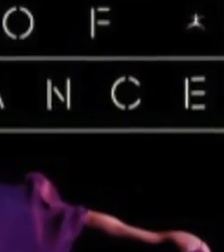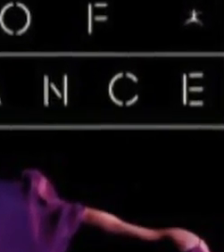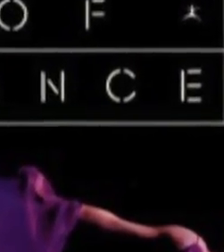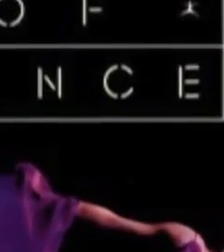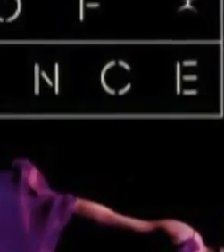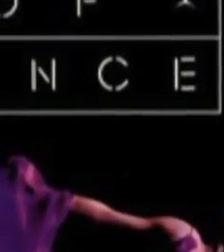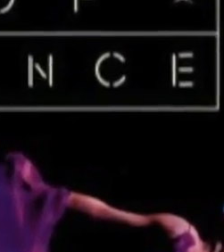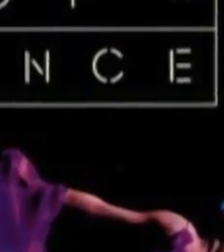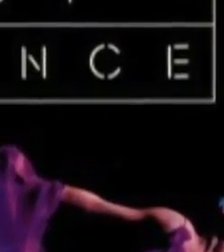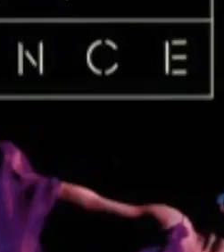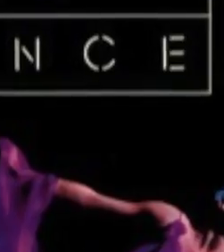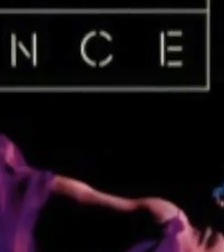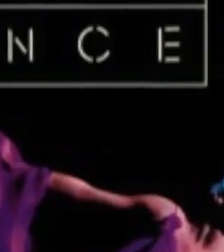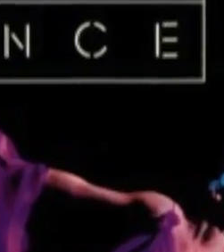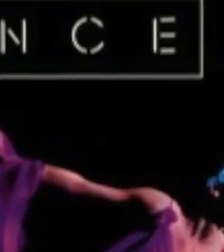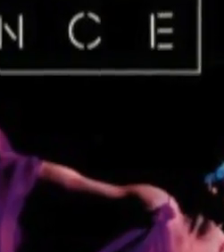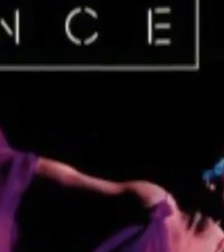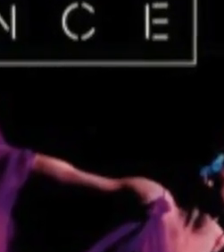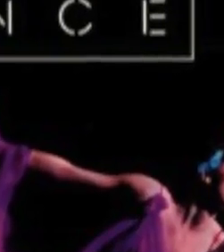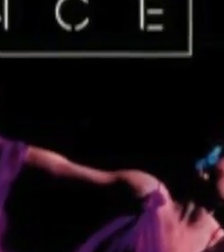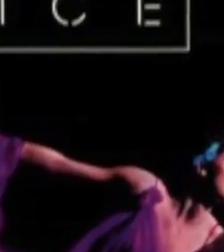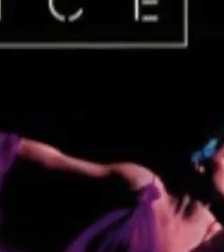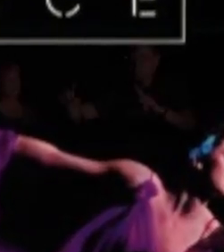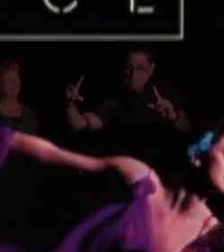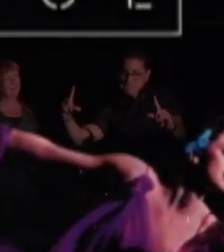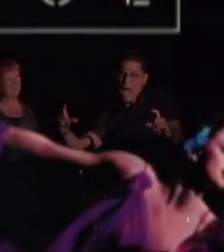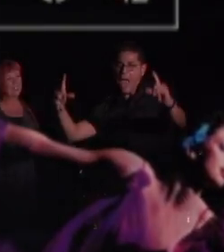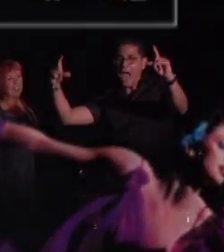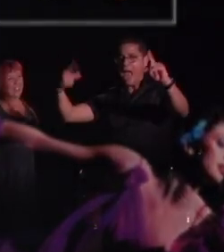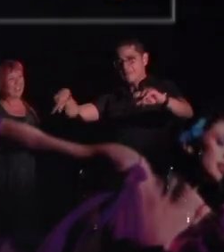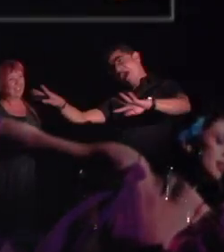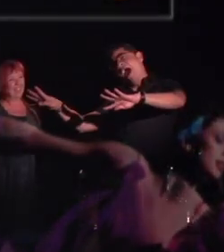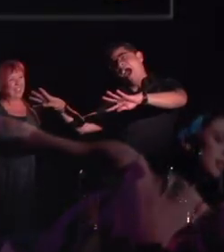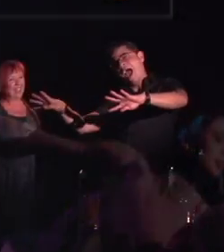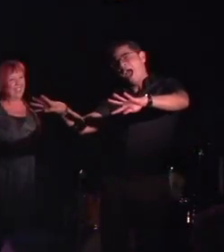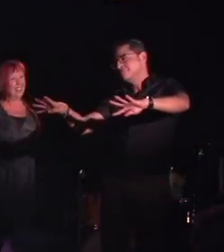pose, wearing a blue, flowing dance outfit blurred by time-lapse photography.